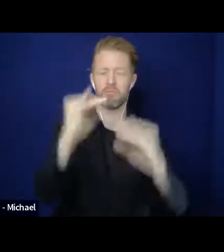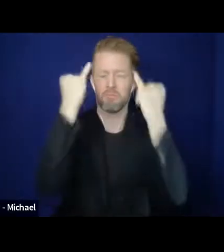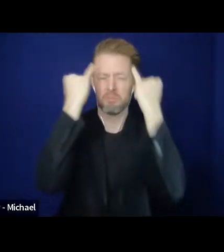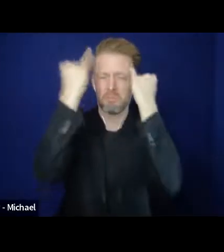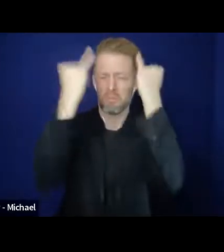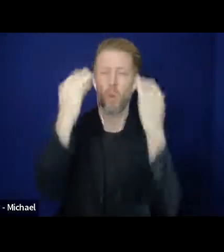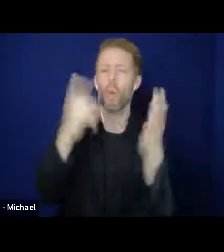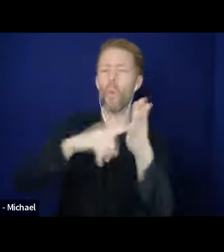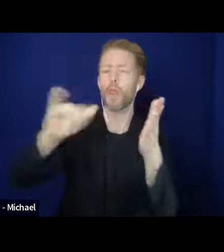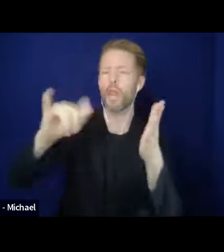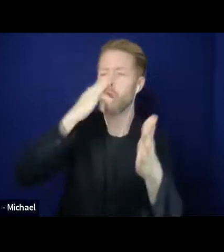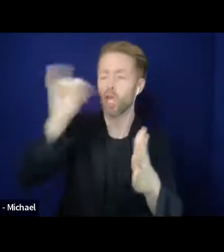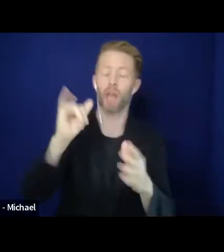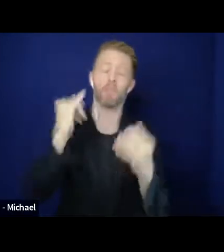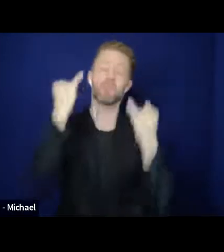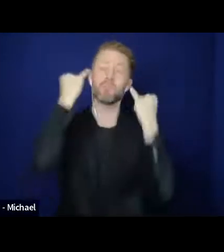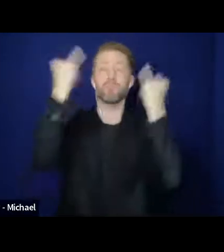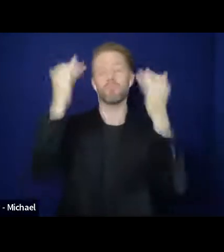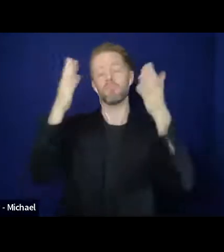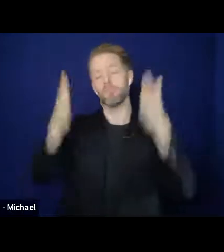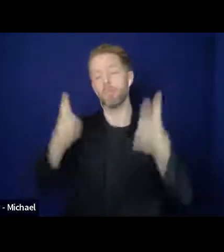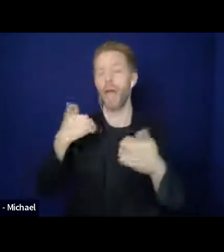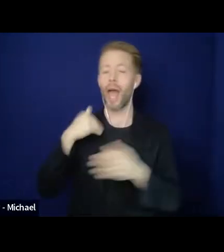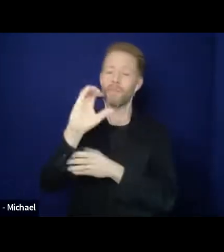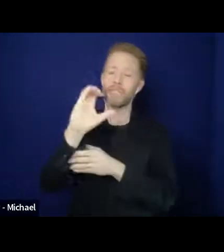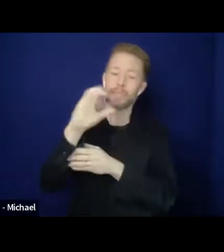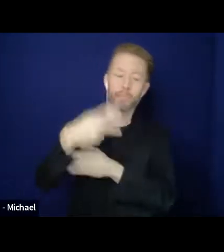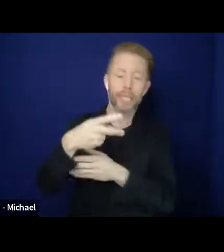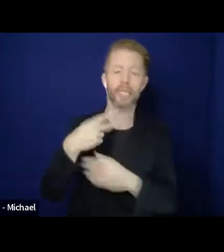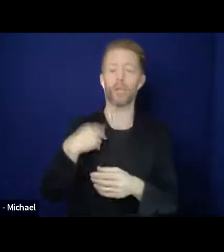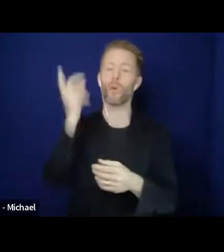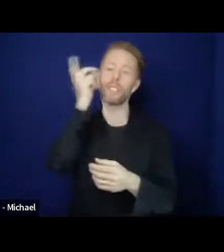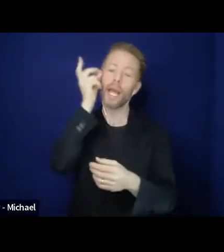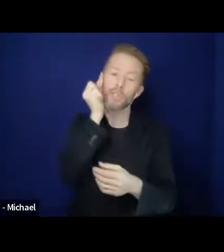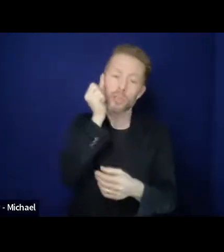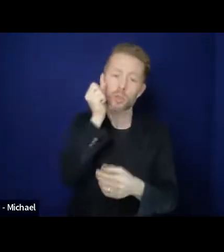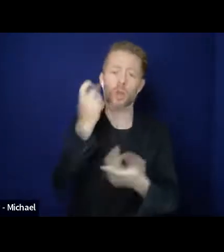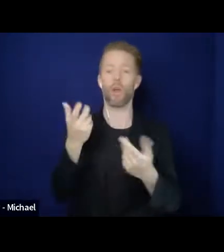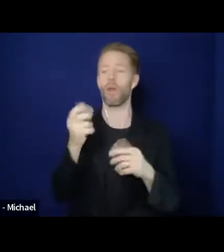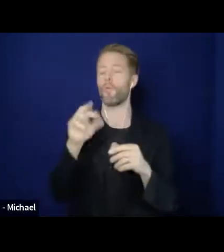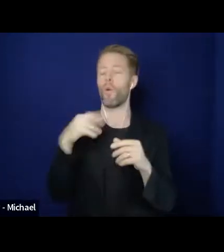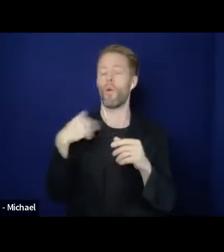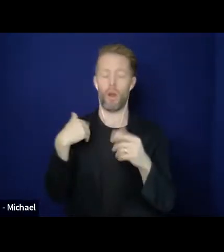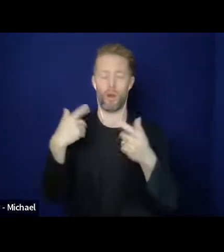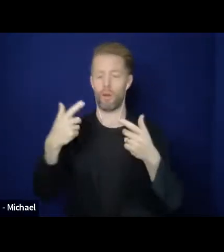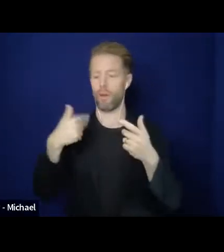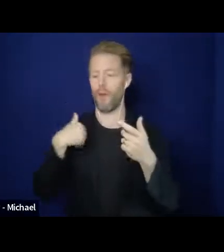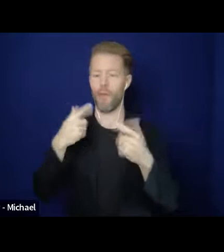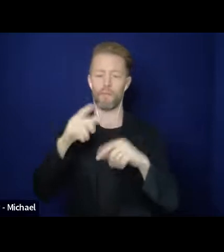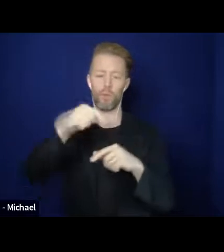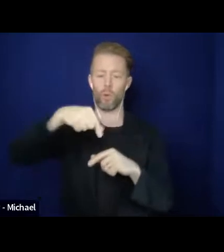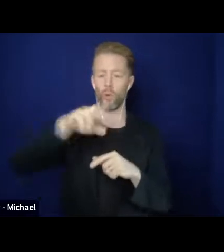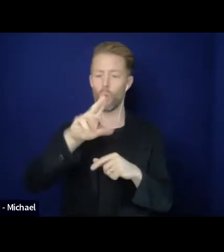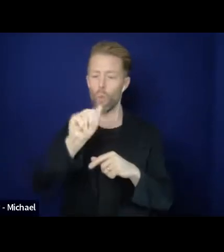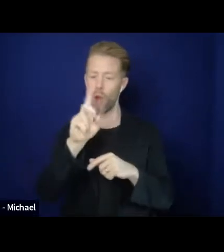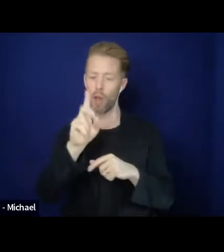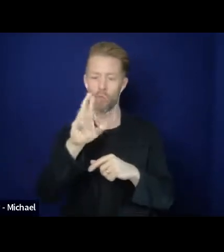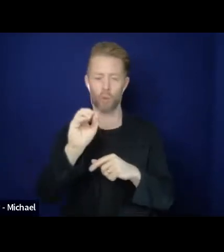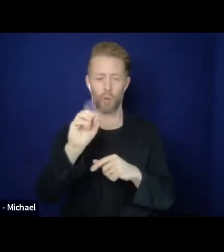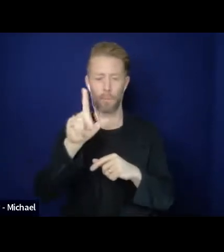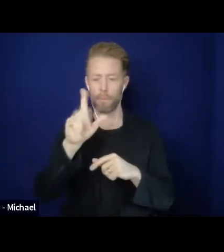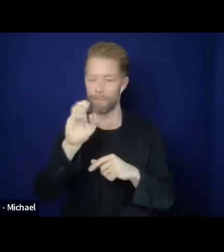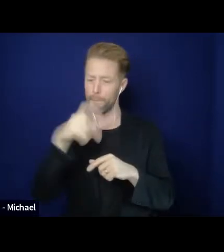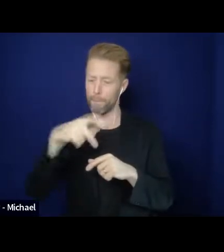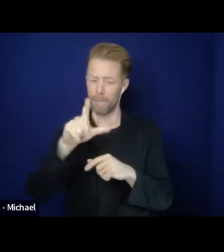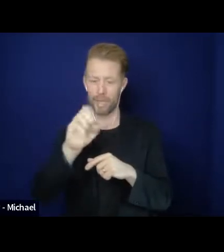whether you have Down syndrome or cerebral palsy, or you are a quadriplegic, and you are requesting